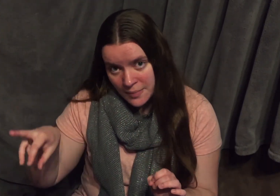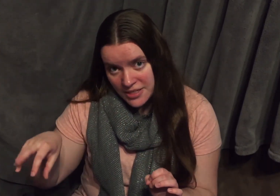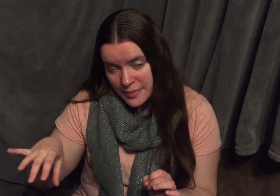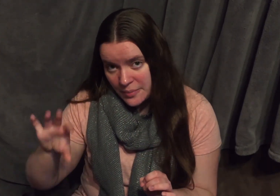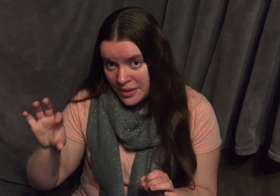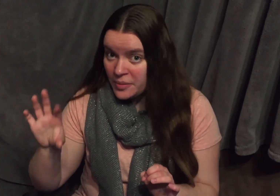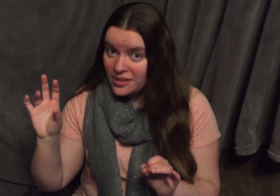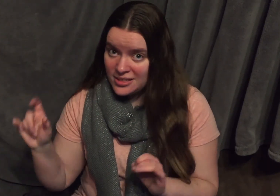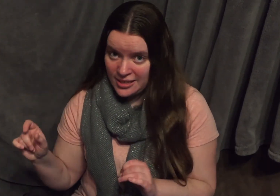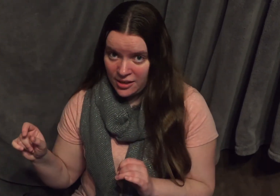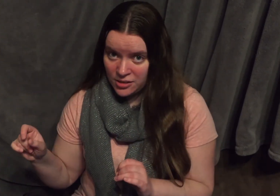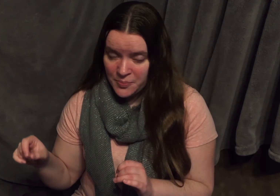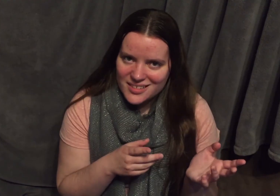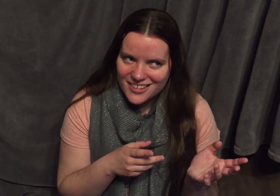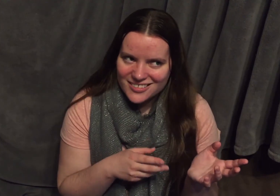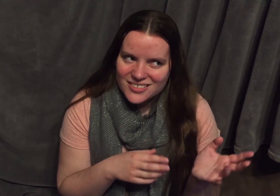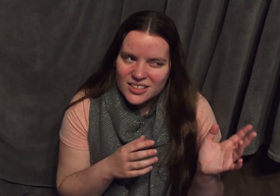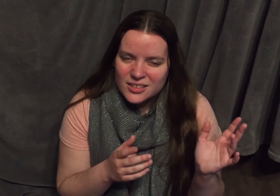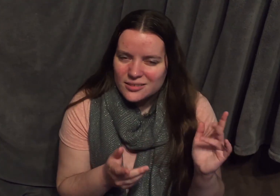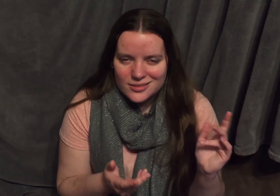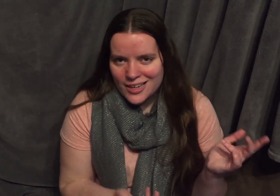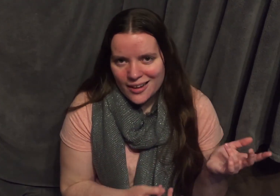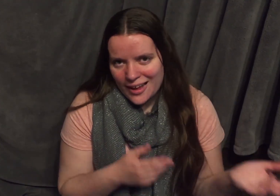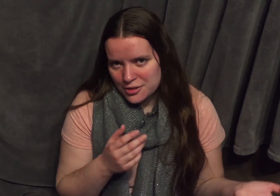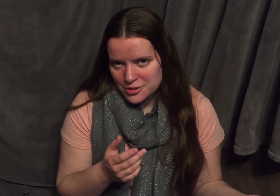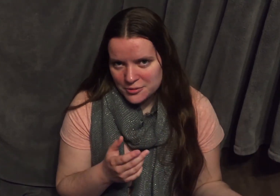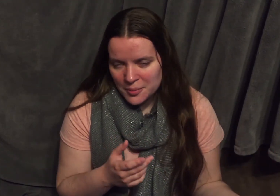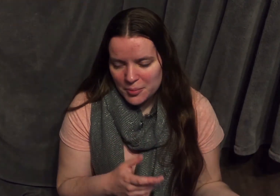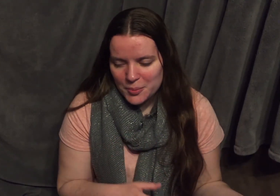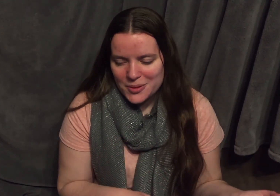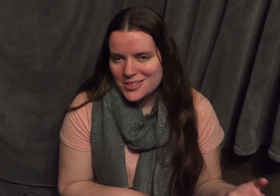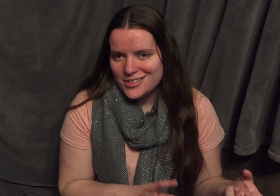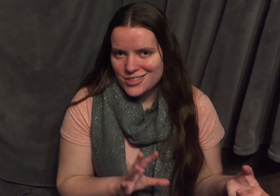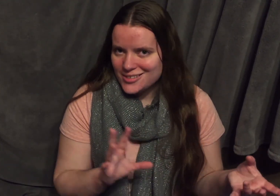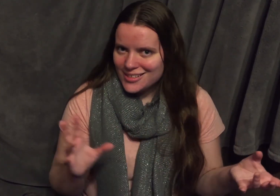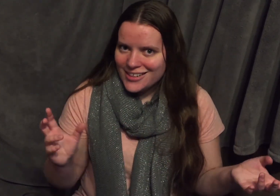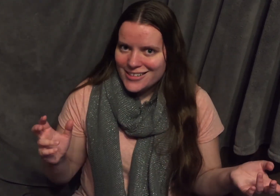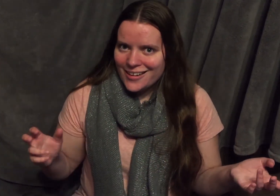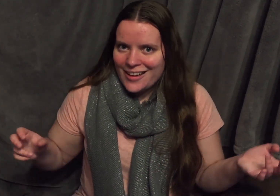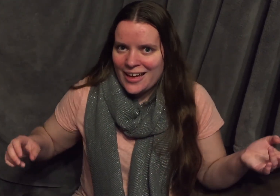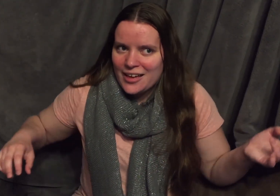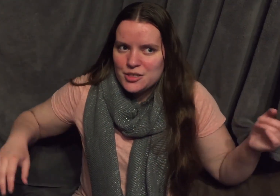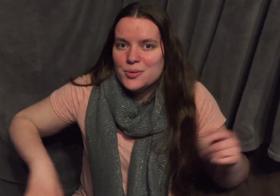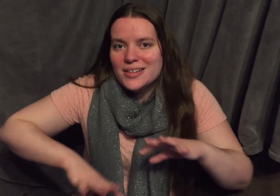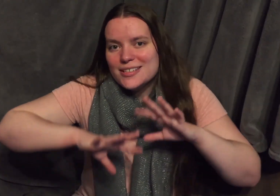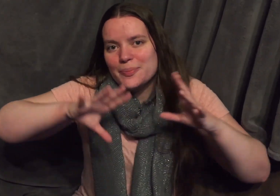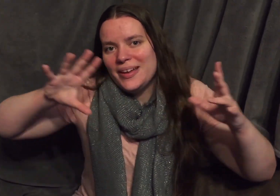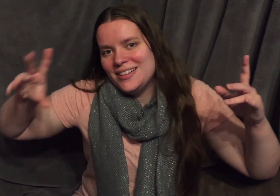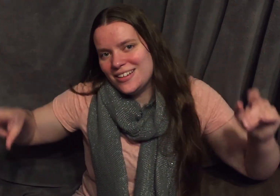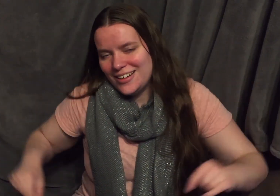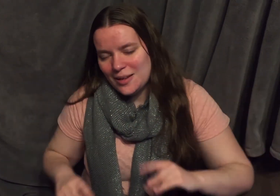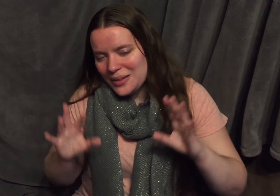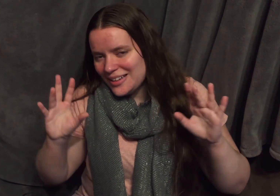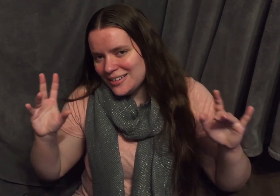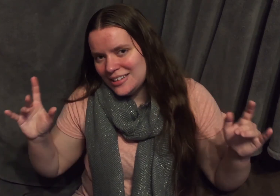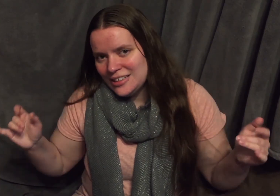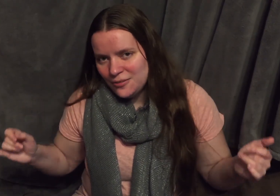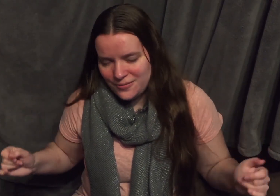comment about me being a tea kettle. The song is not actually from my bloopers, it's just an idea I had to expand on it and make it a little